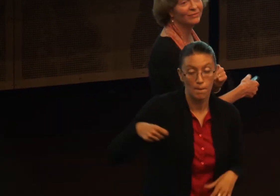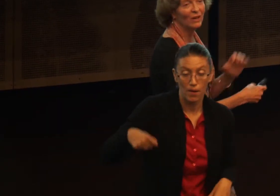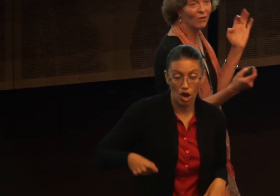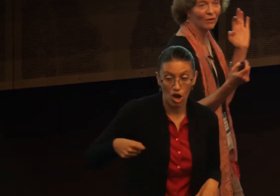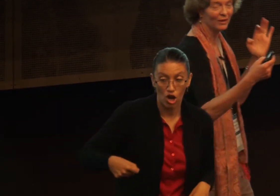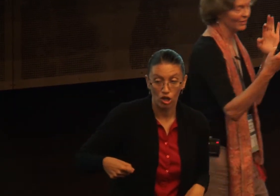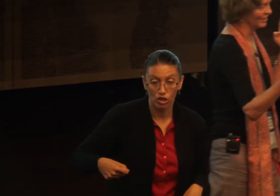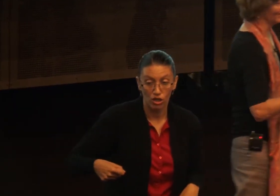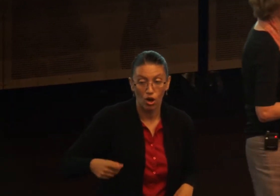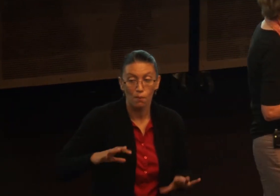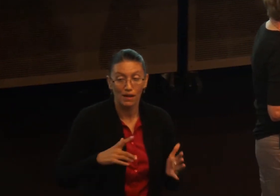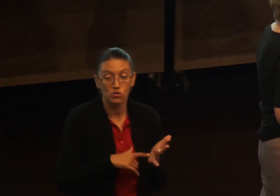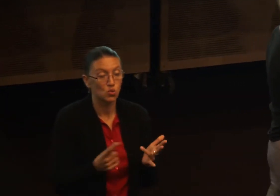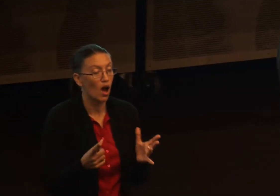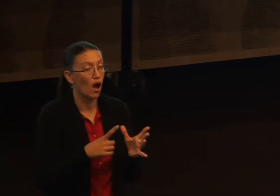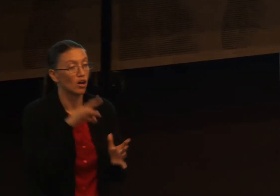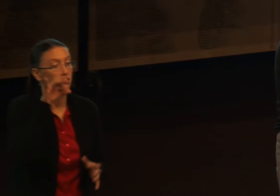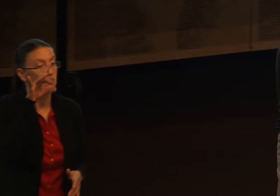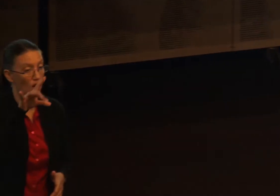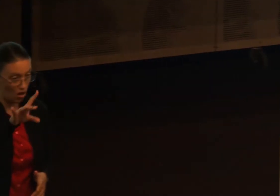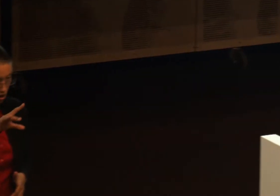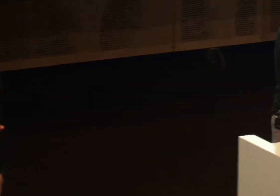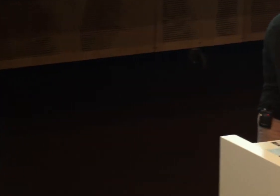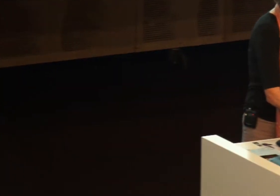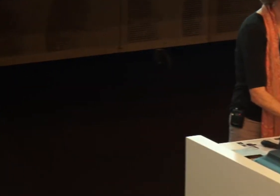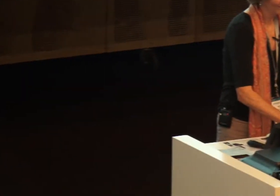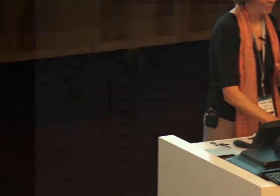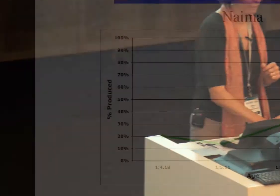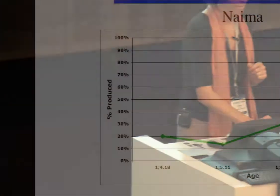star, or the same in longer utterances.